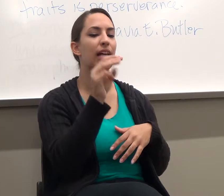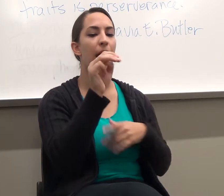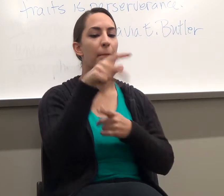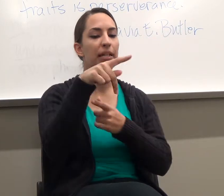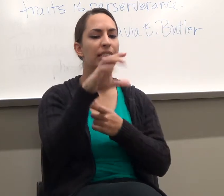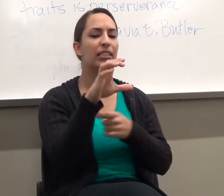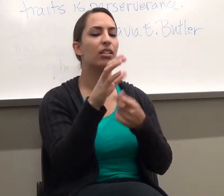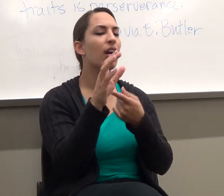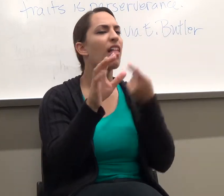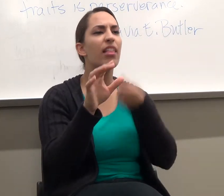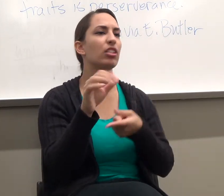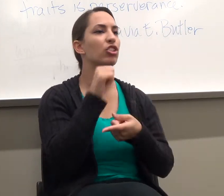subject?